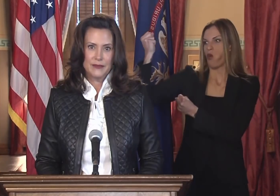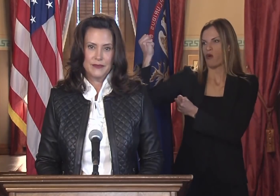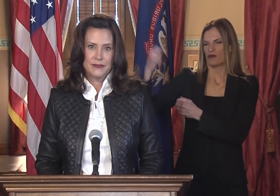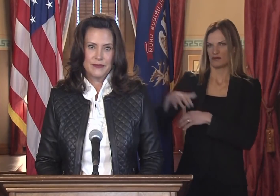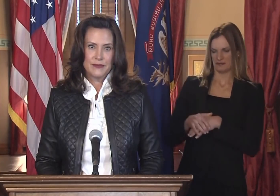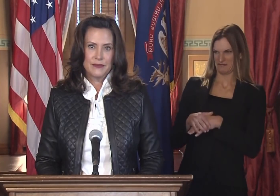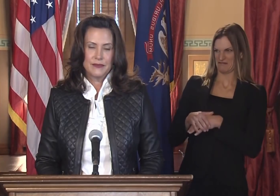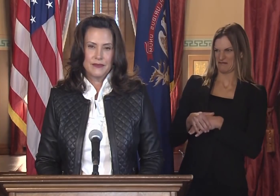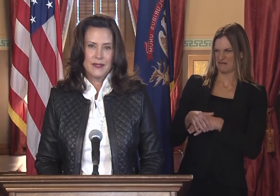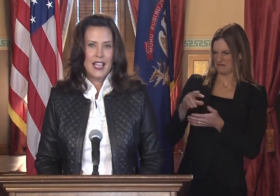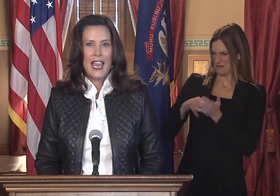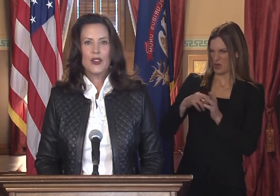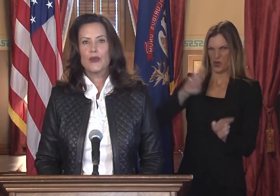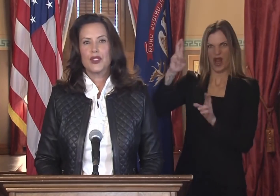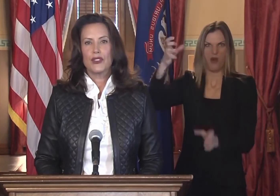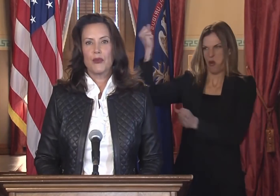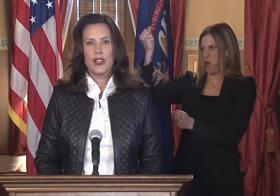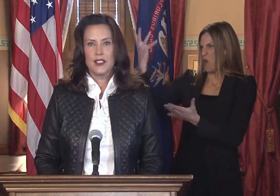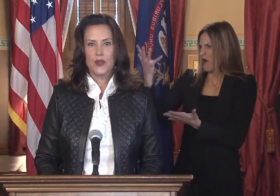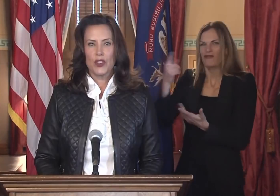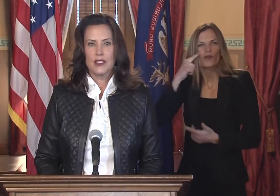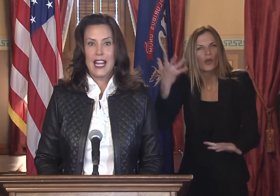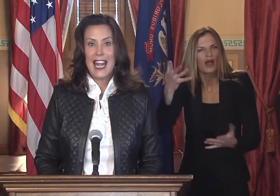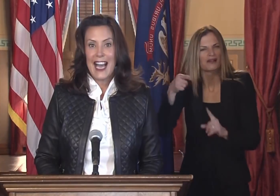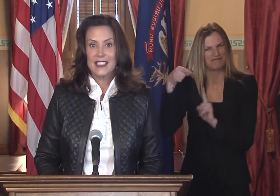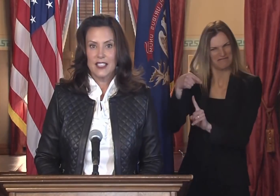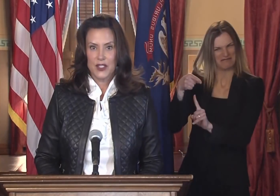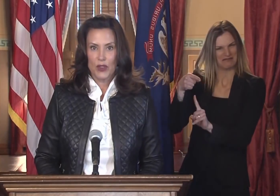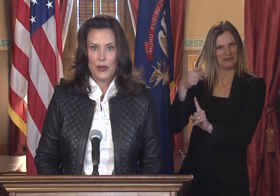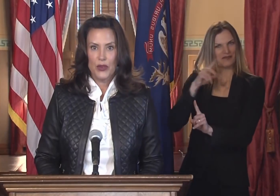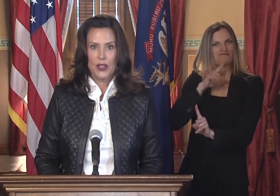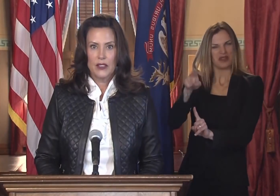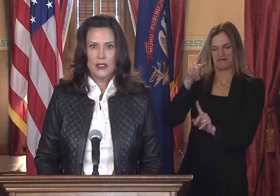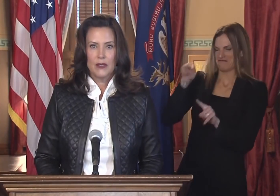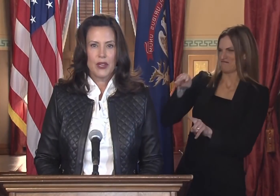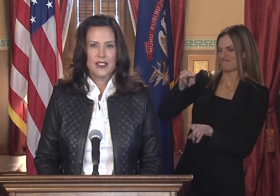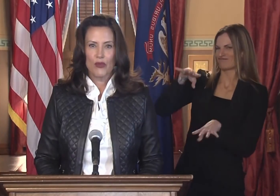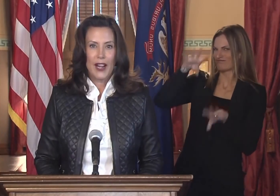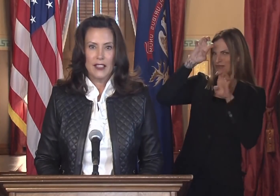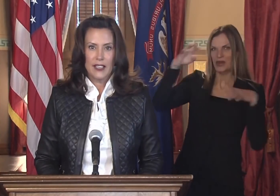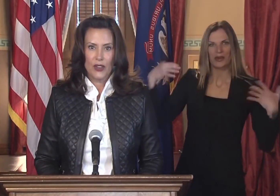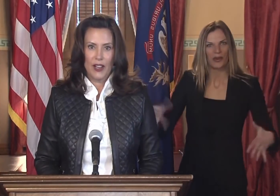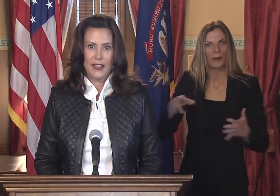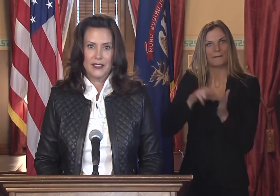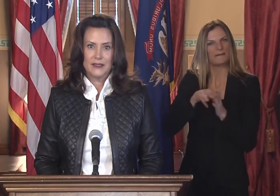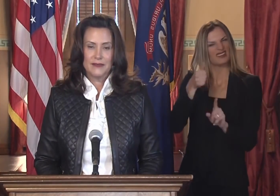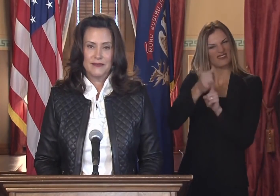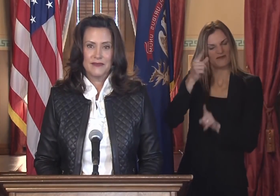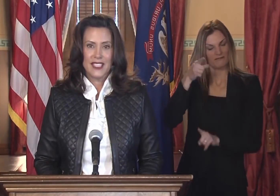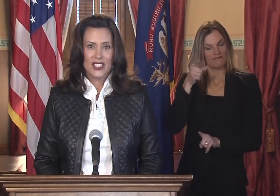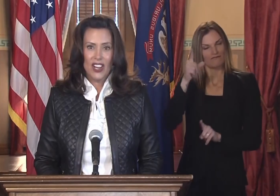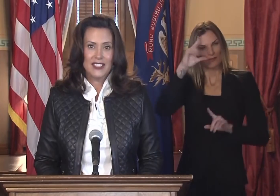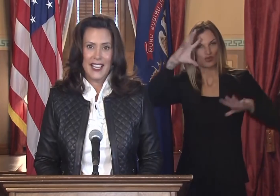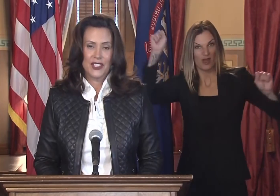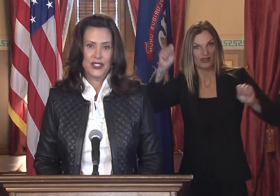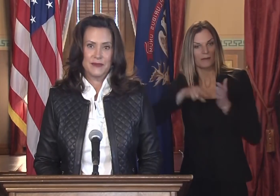by. Hate groups heard the president's words not as a rebuke, but as a rallying cry,